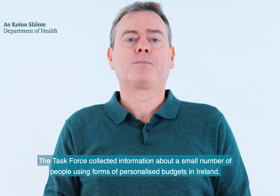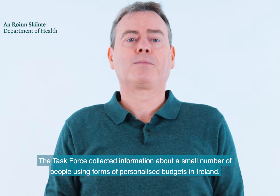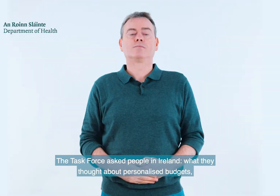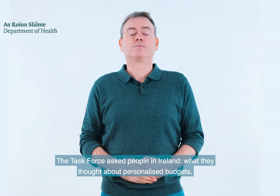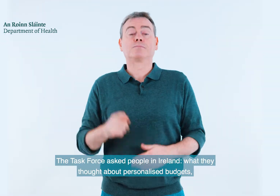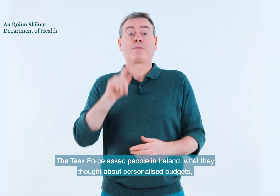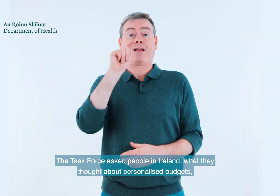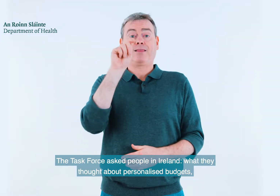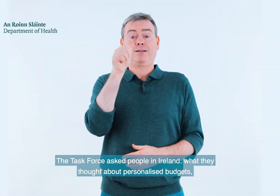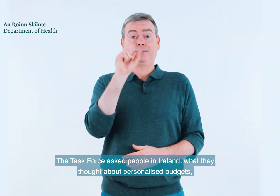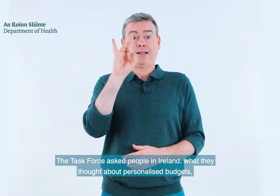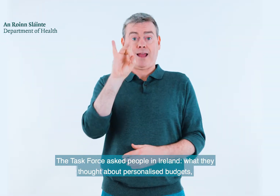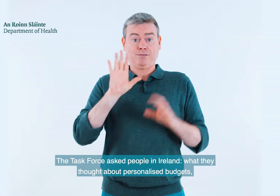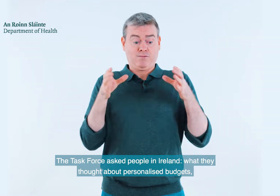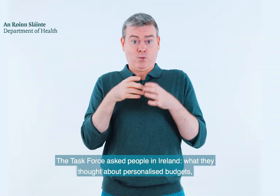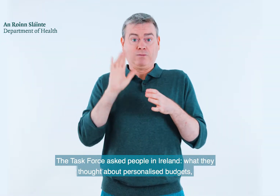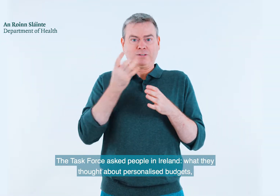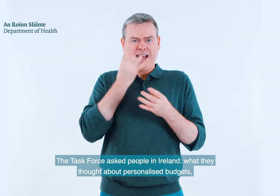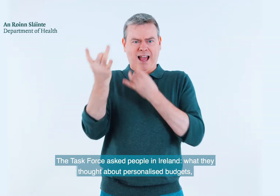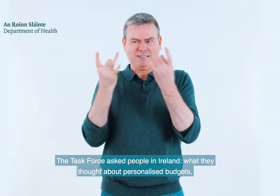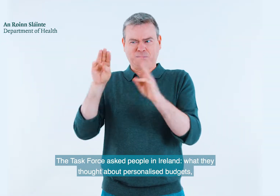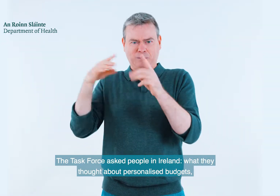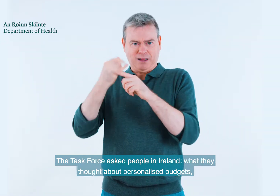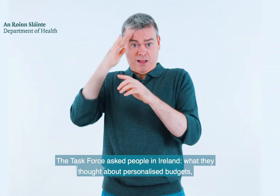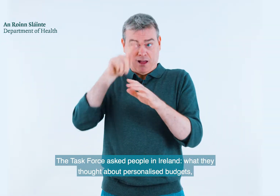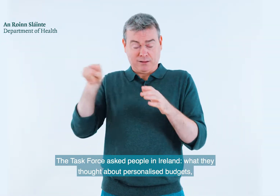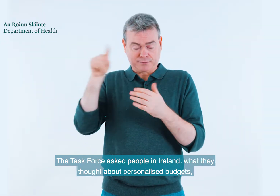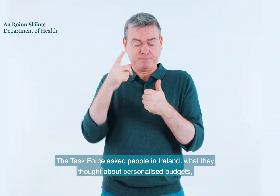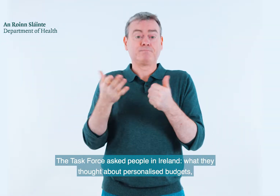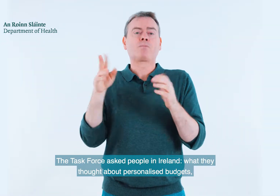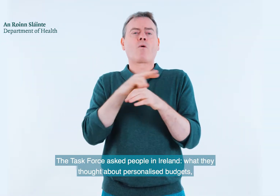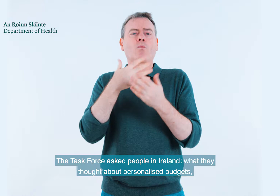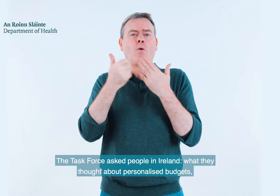The task force asked people in Ireland what they thought about personalised budgets,